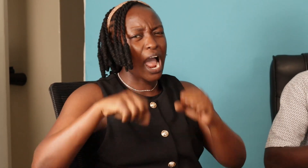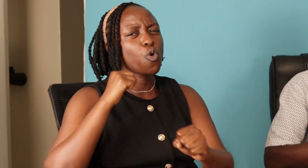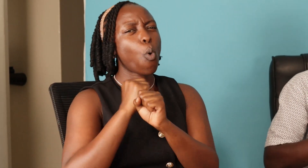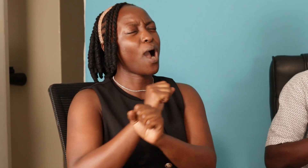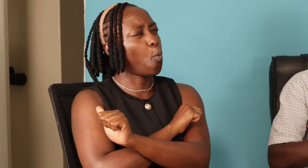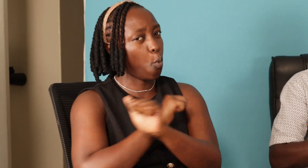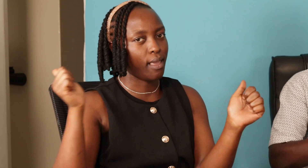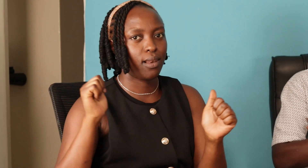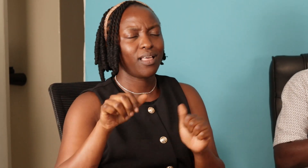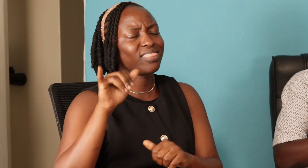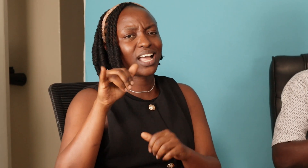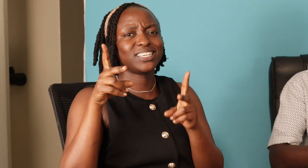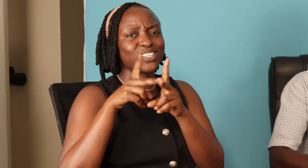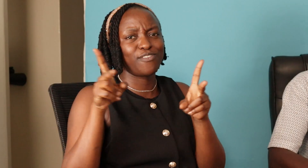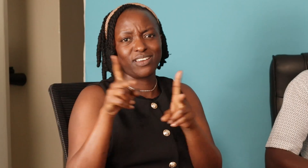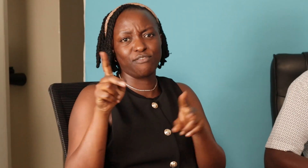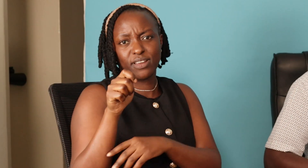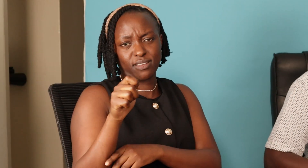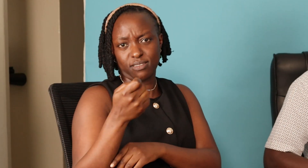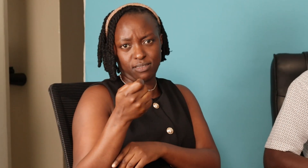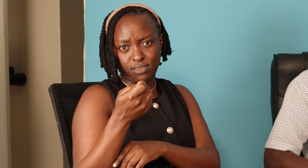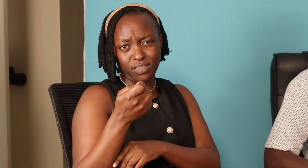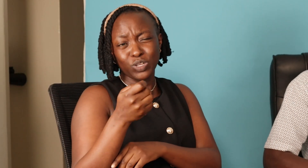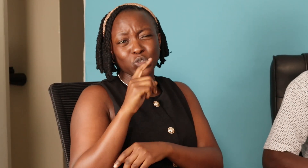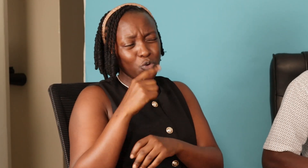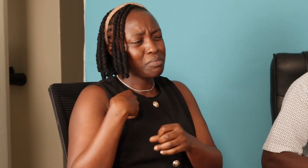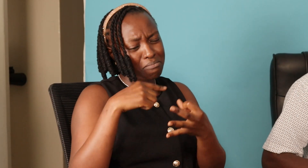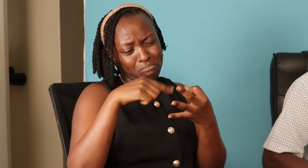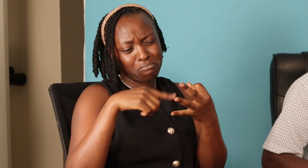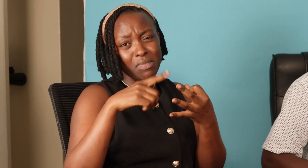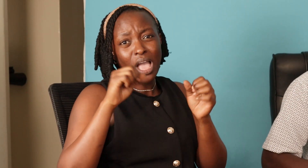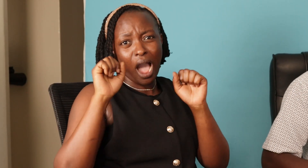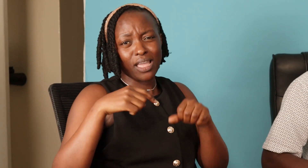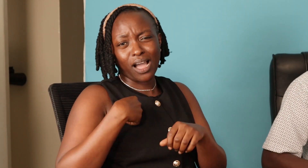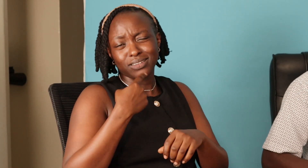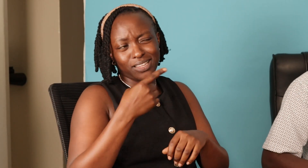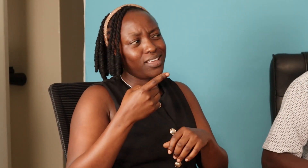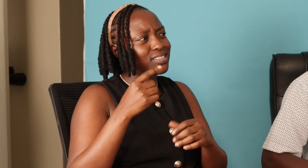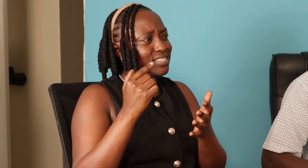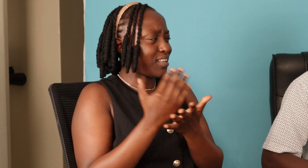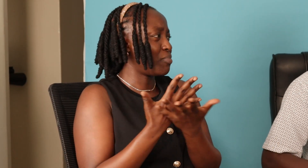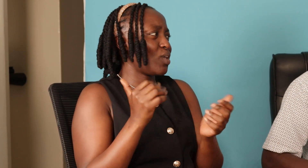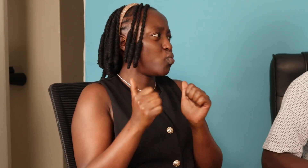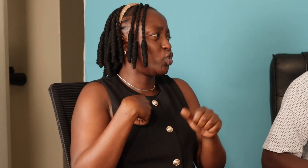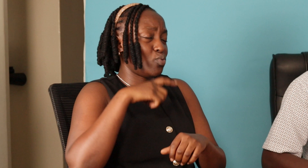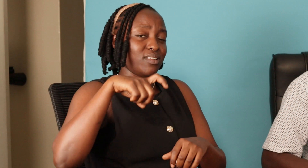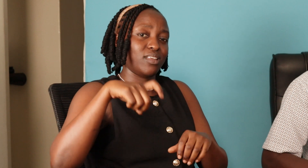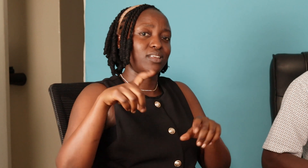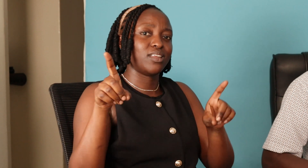know. But you have to be competent in that specific field. So this is key. these are the three things that I can say about